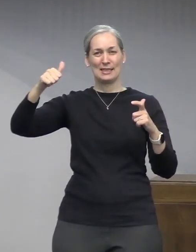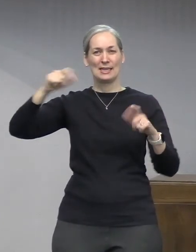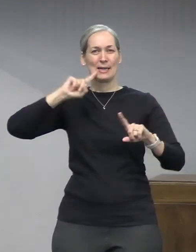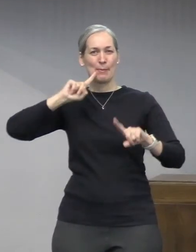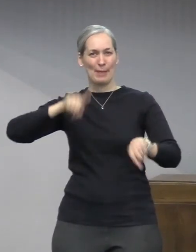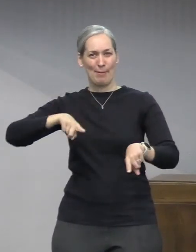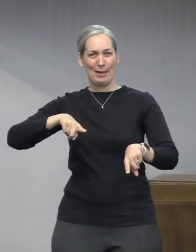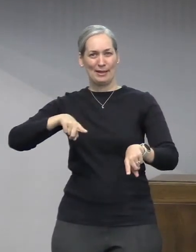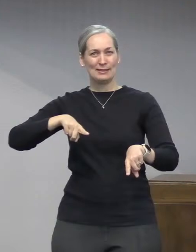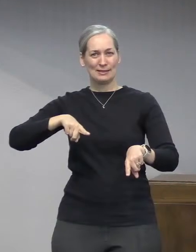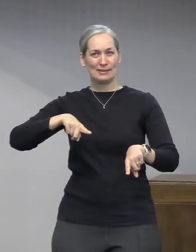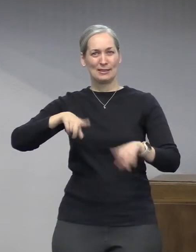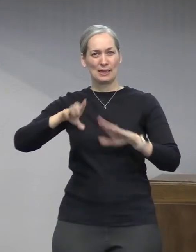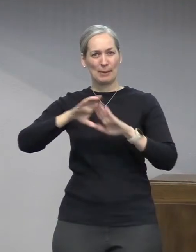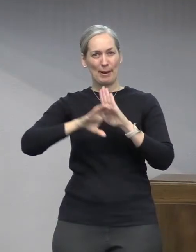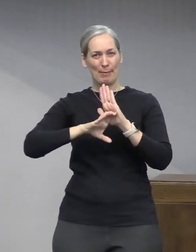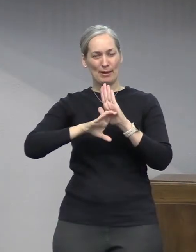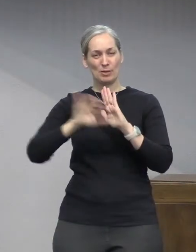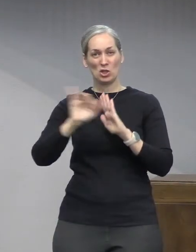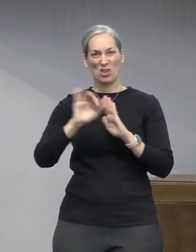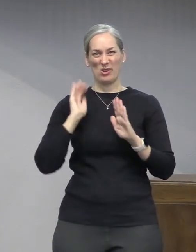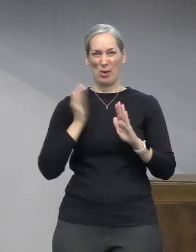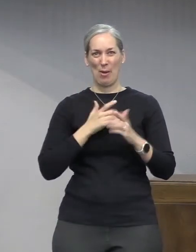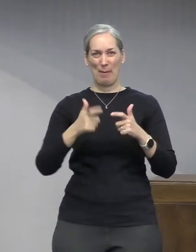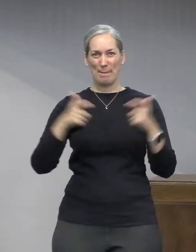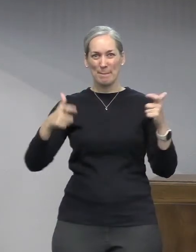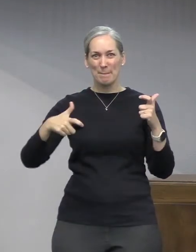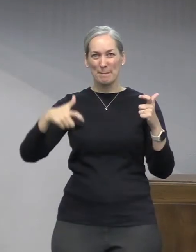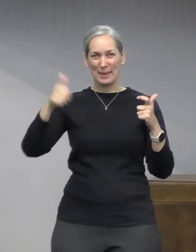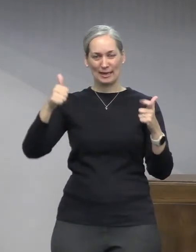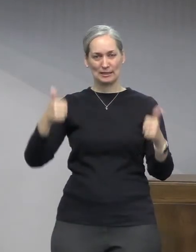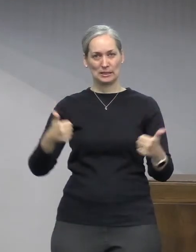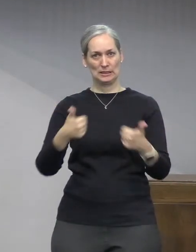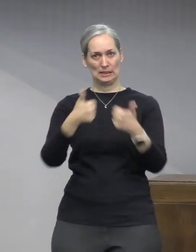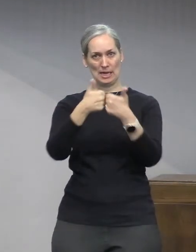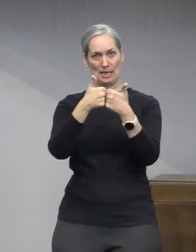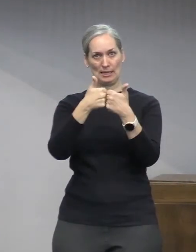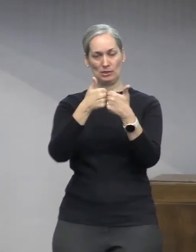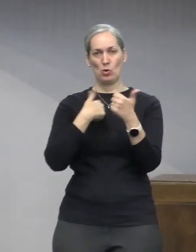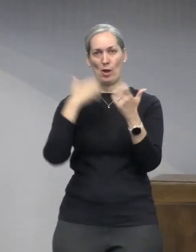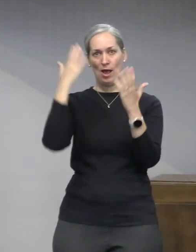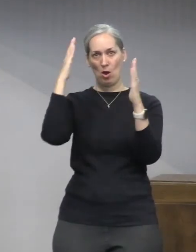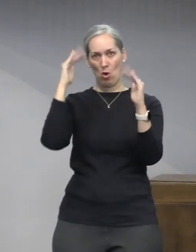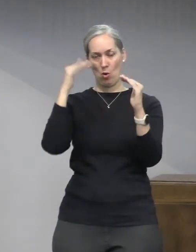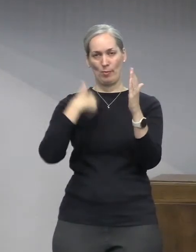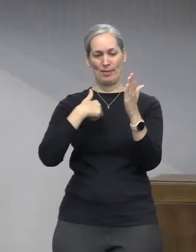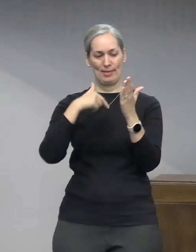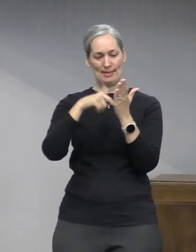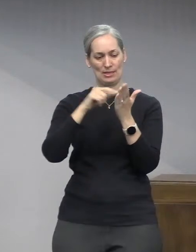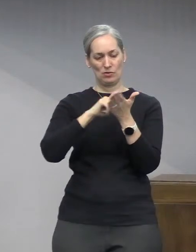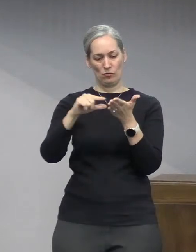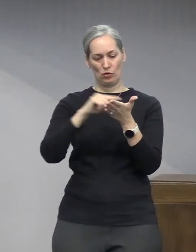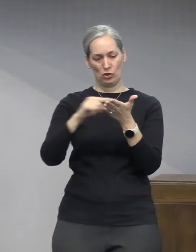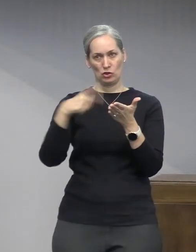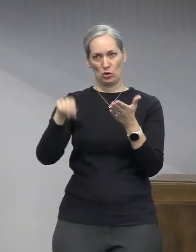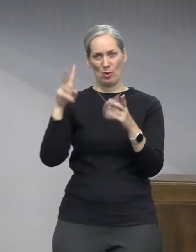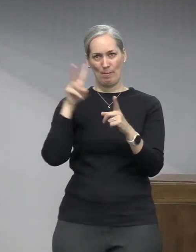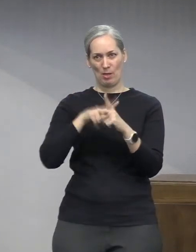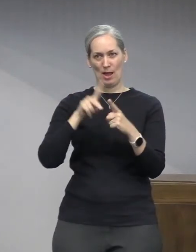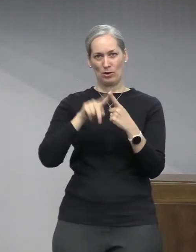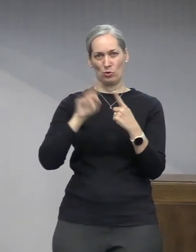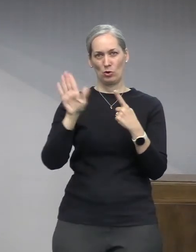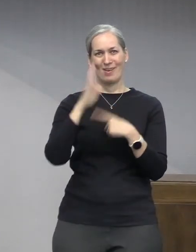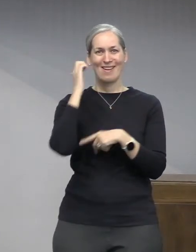it? I hope you take this text and apply it maybe to your daily prayer life. I hope you